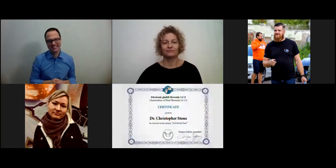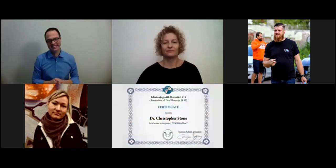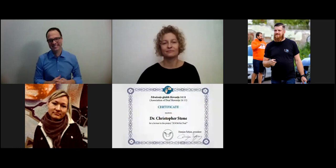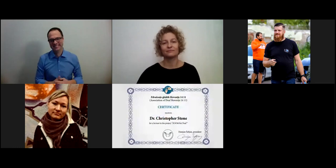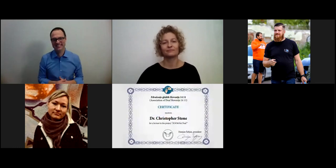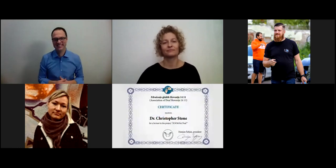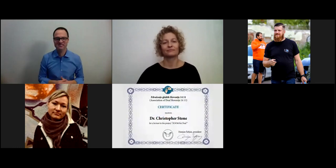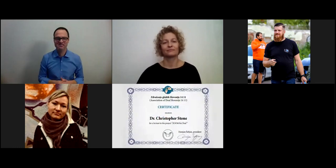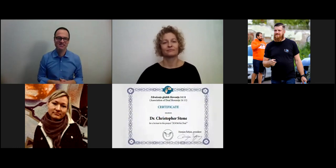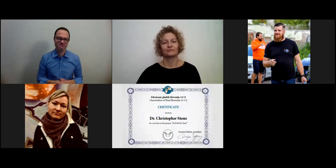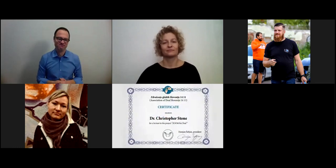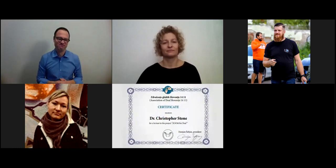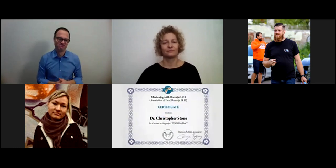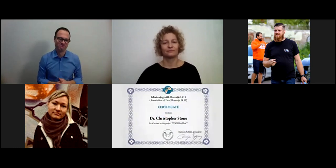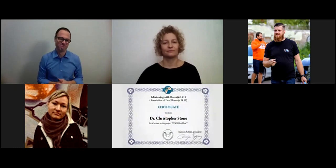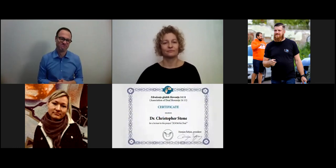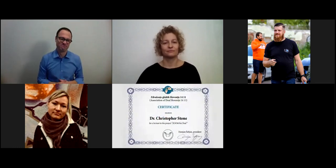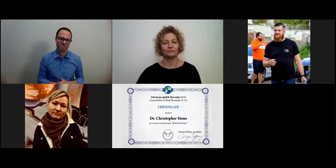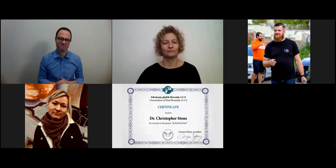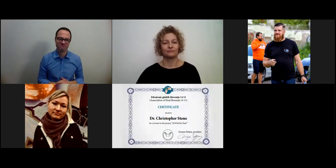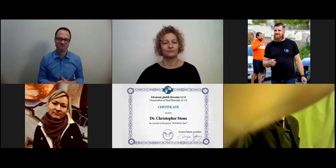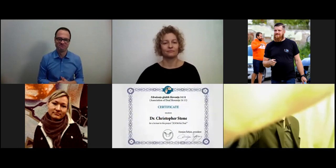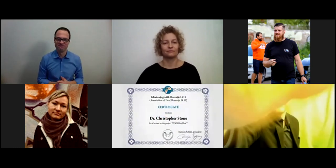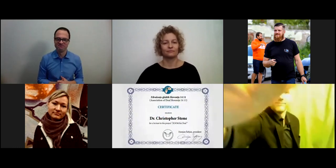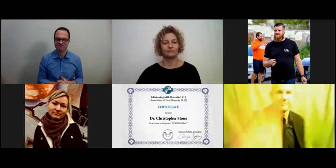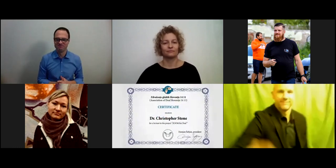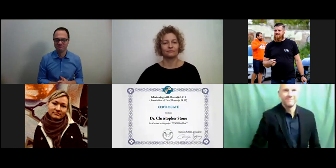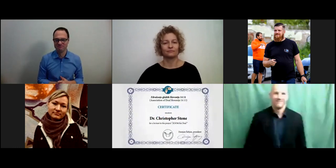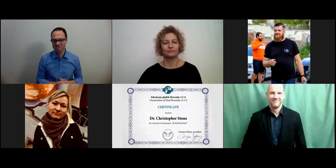is unable to attend. Next one,